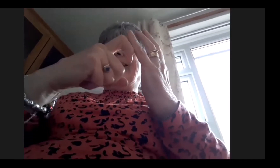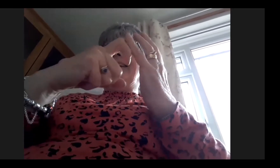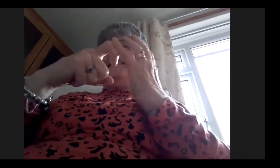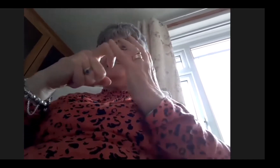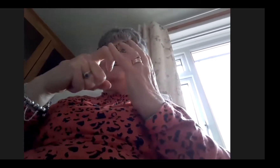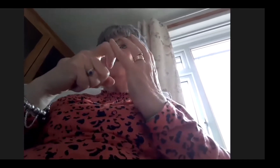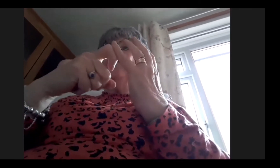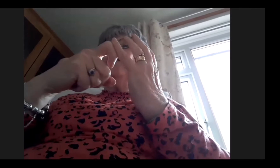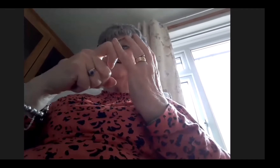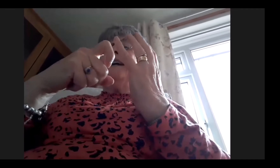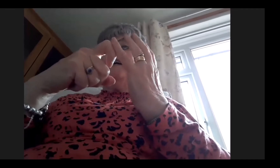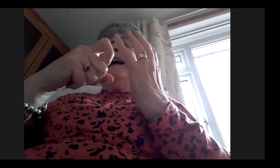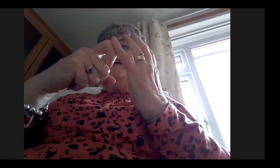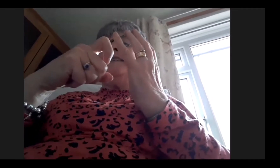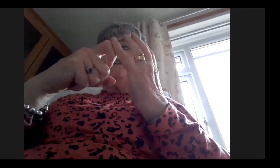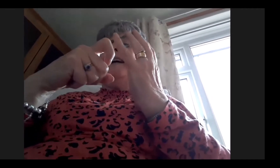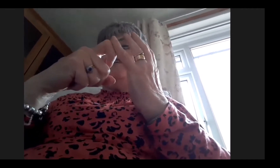It's difficult, the K's, Kerry.